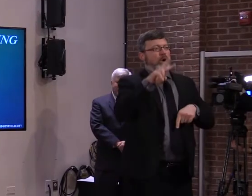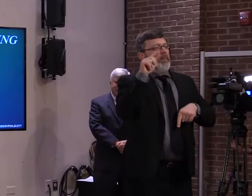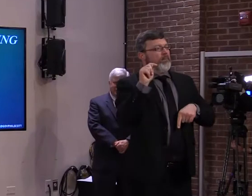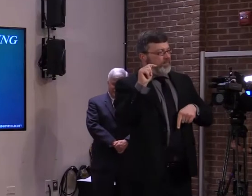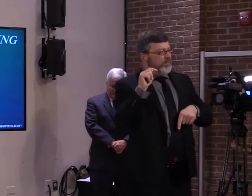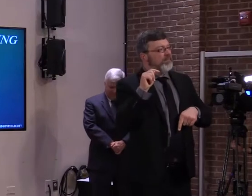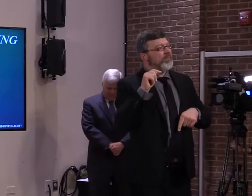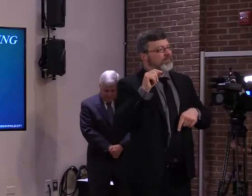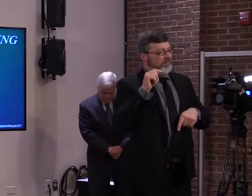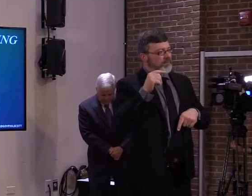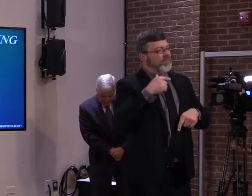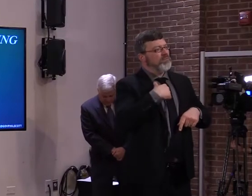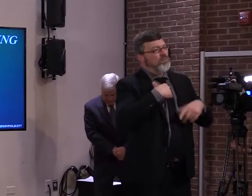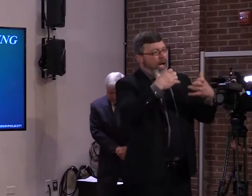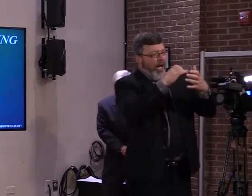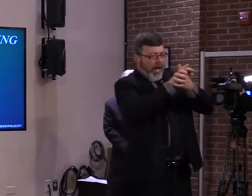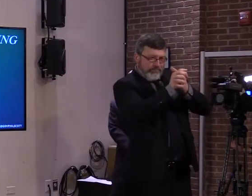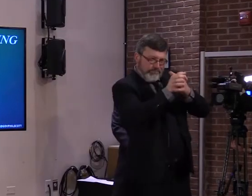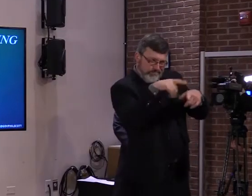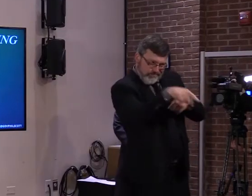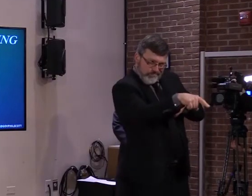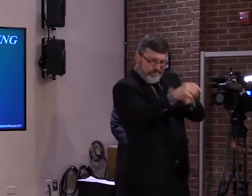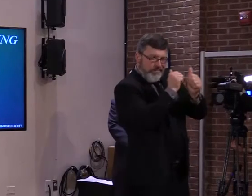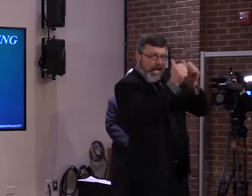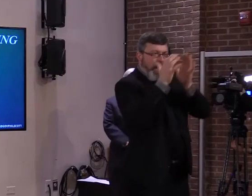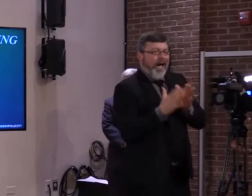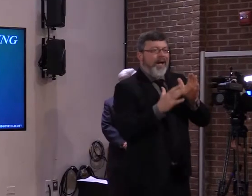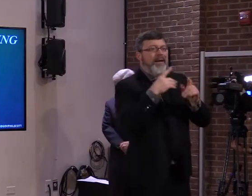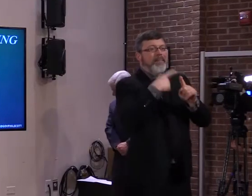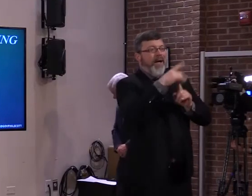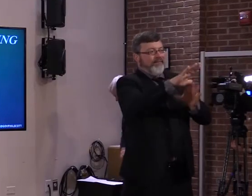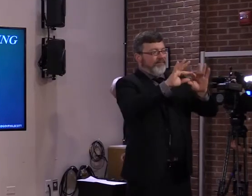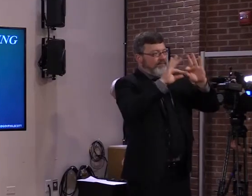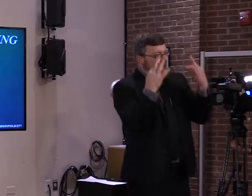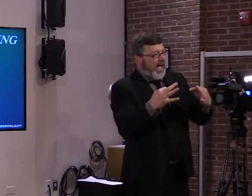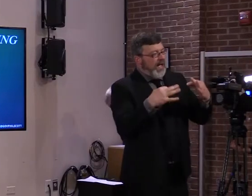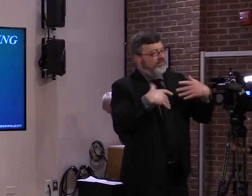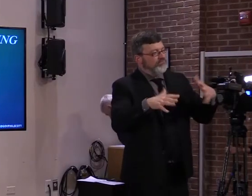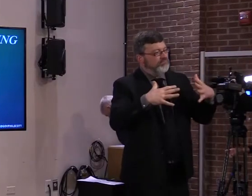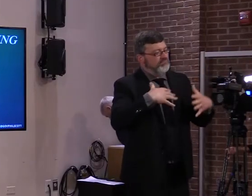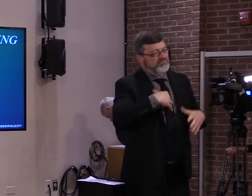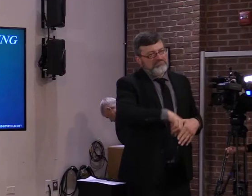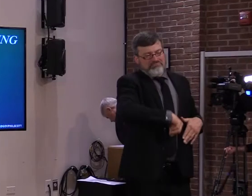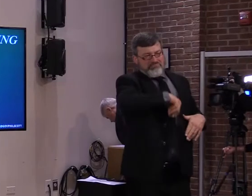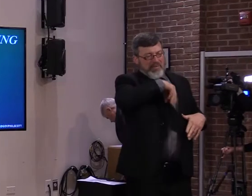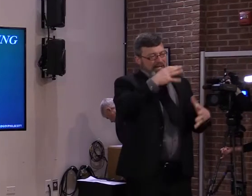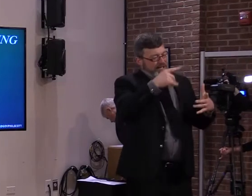to her and her family, and very proud to see her in action.